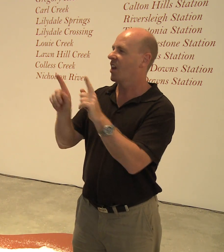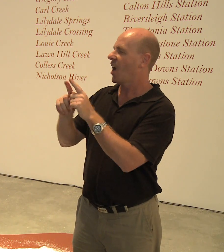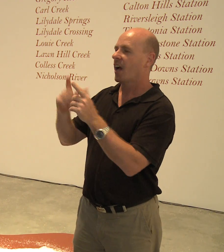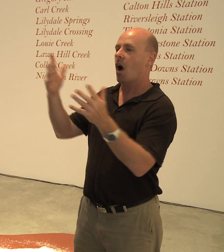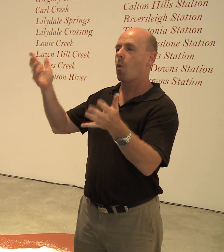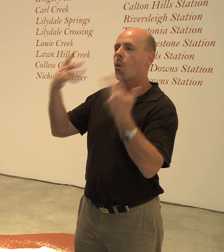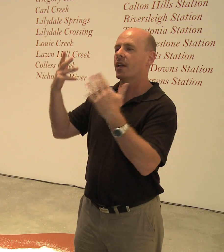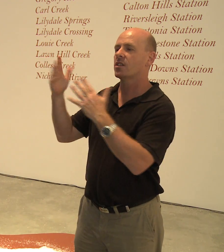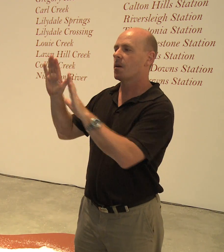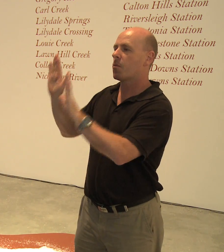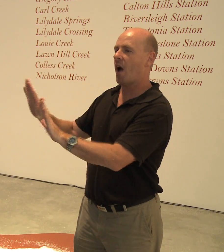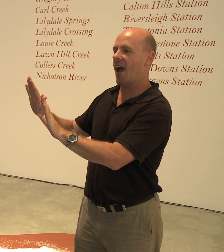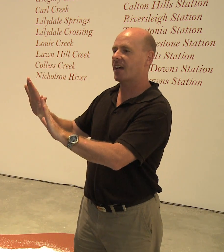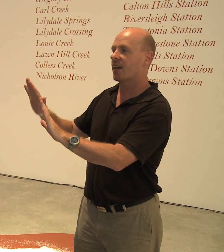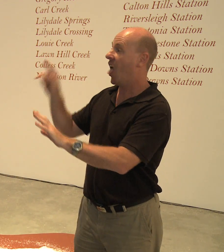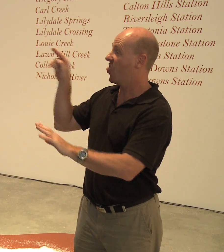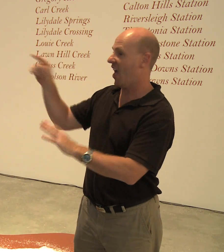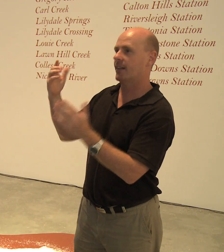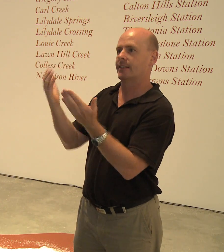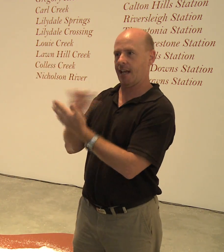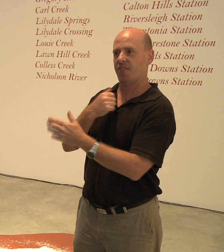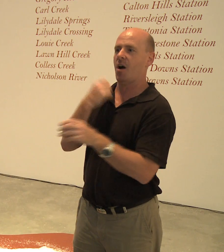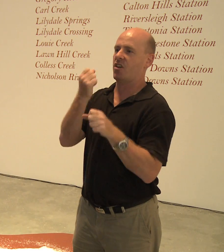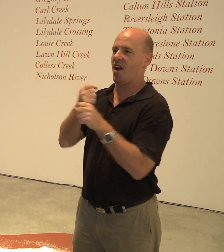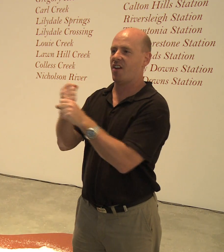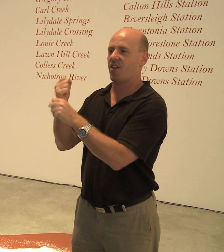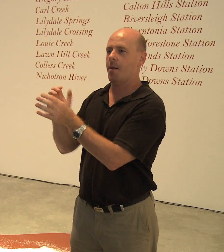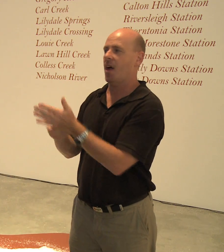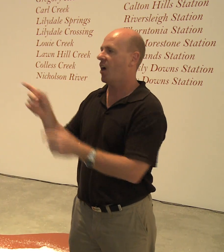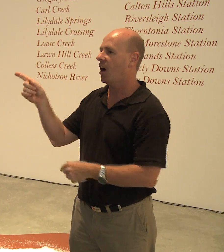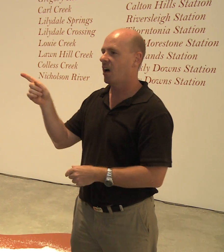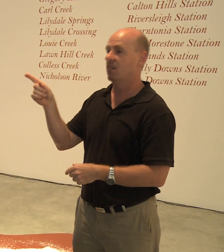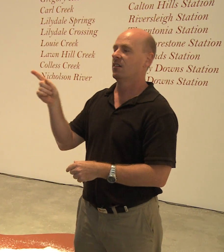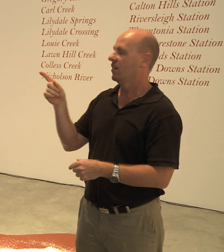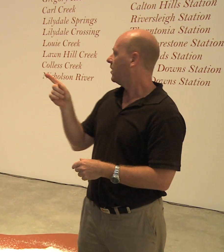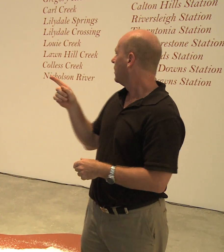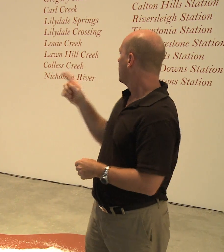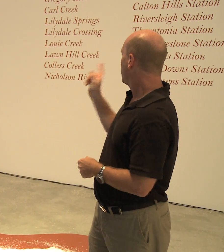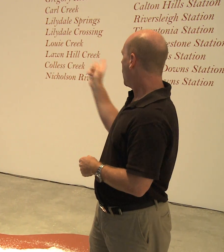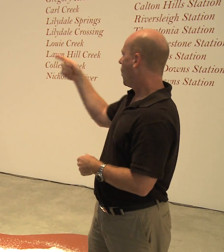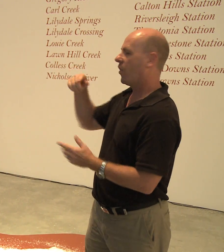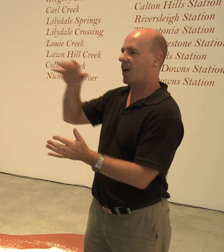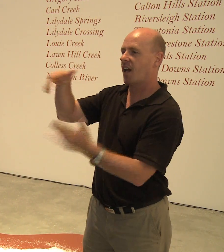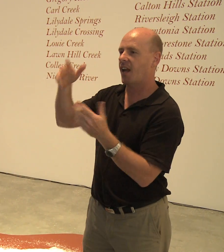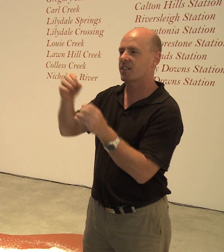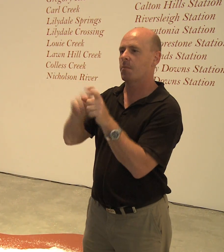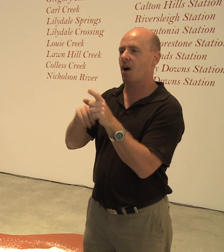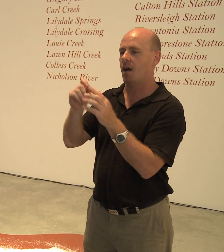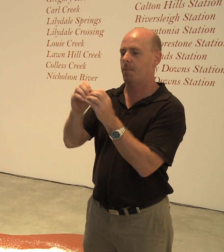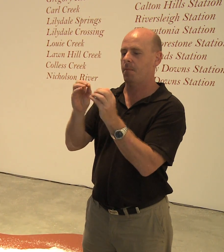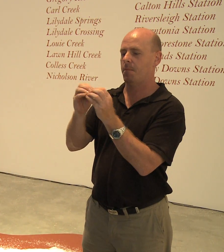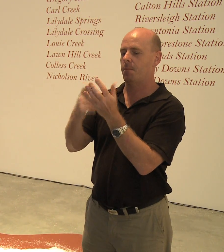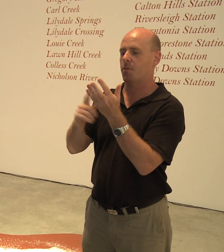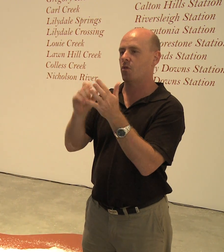fragile form like this, could have saved my great-great-grandmother. These have been collected by Bruce McLean,